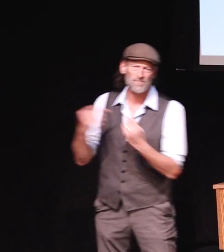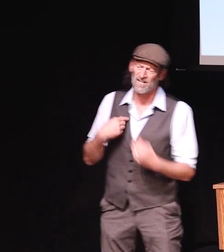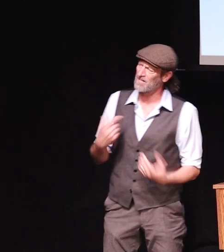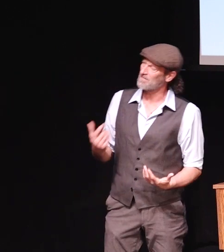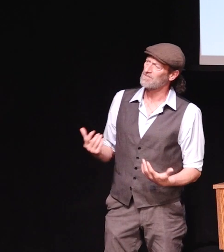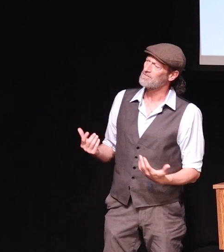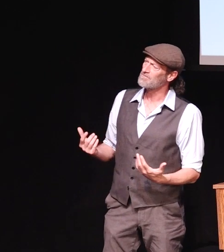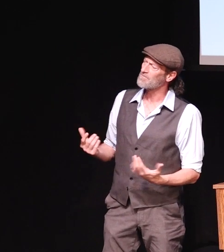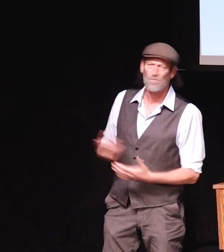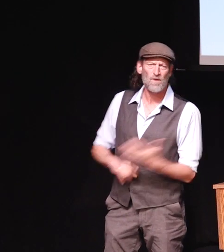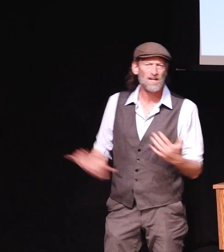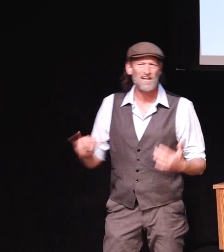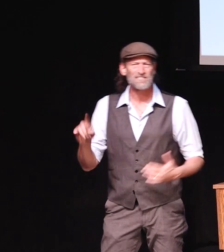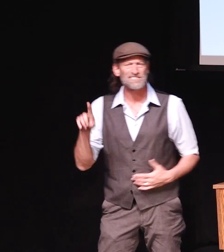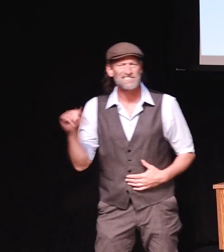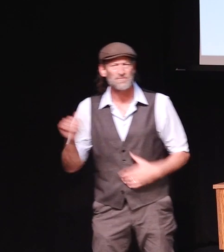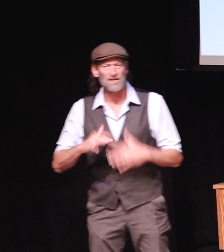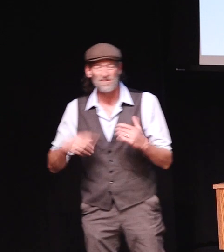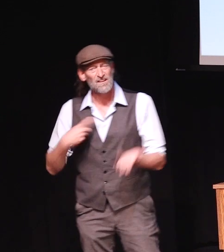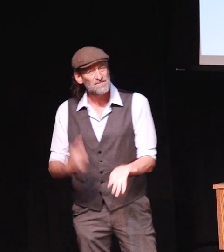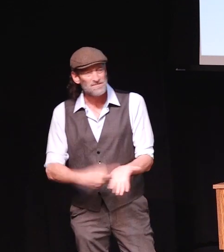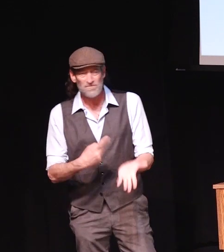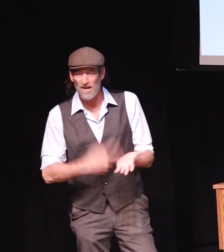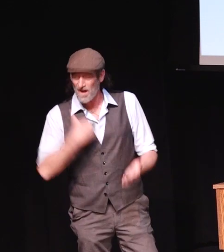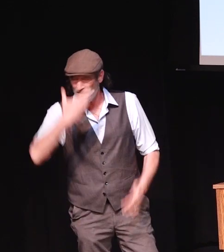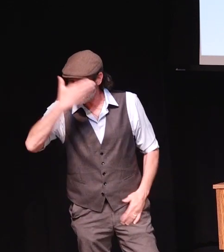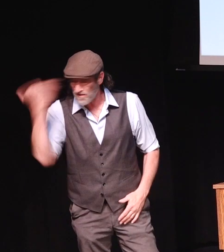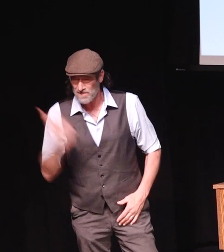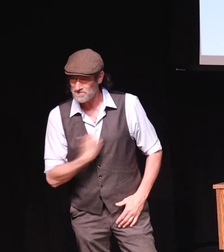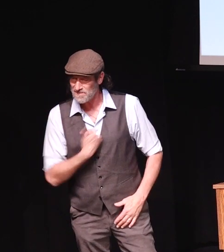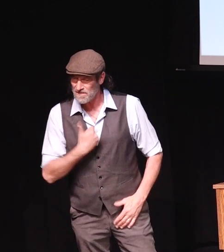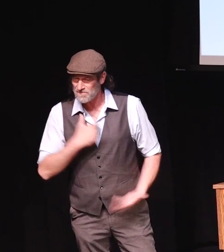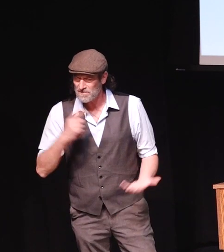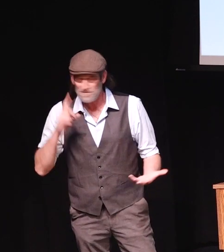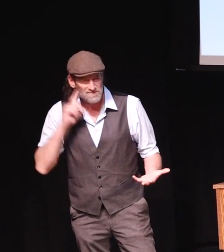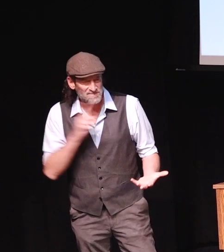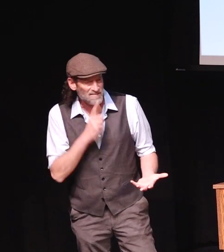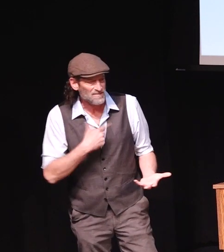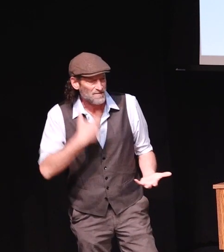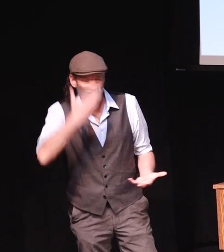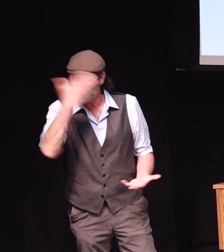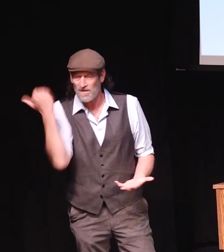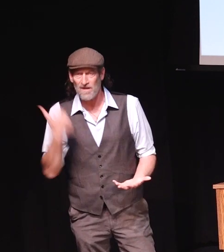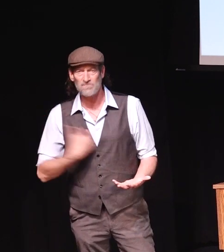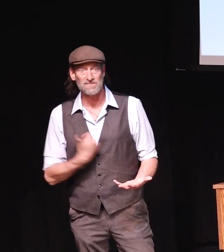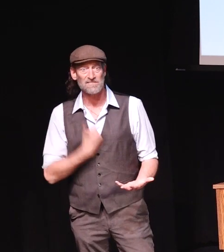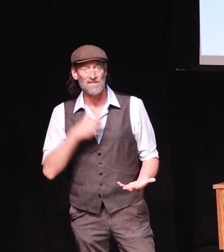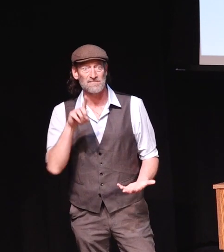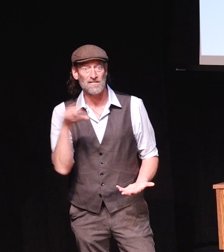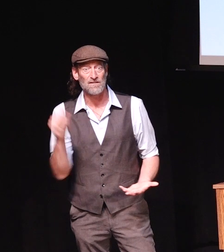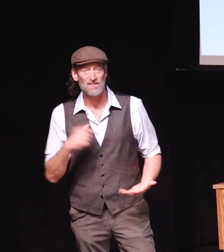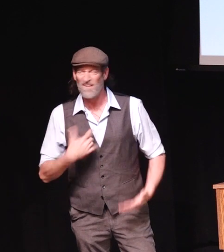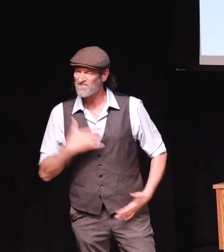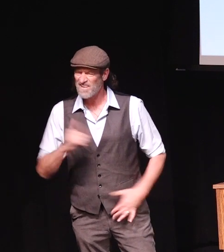down. And that really taught me something about what it's like to be disabled. You know, sometimes I forget that I'm deaf.